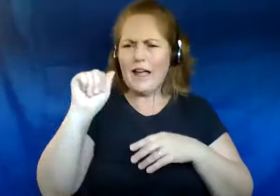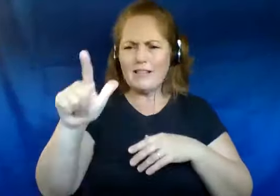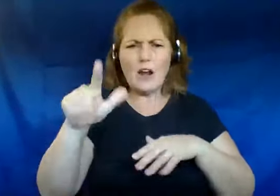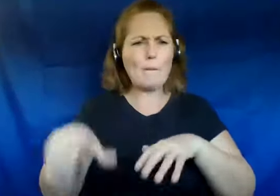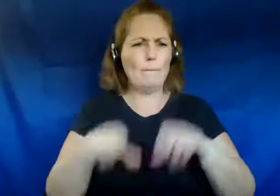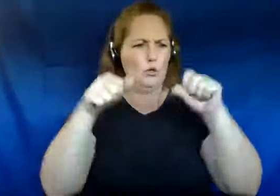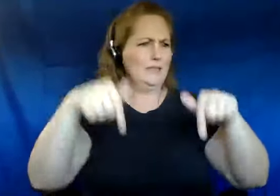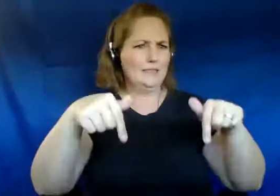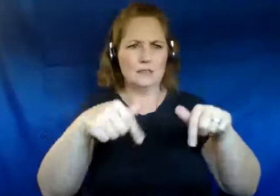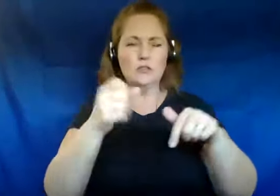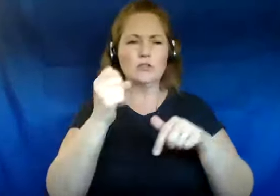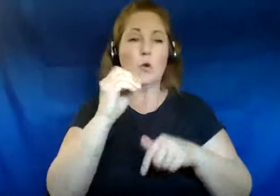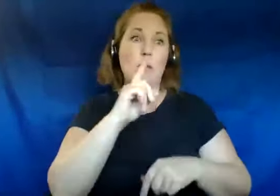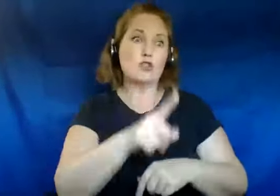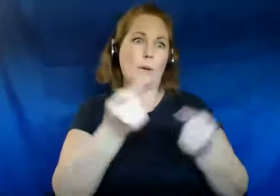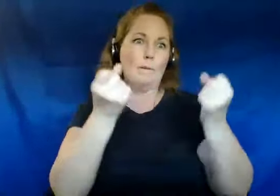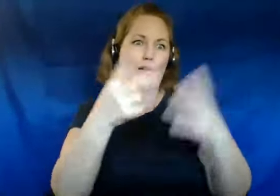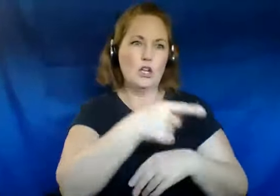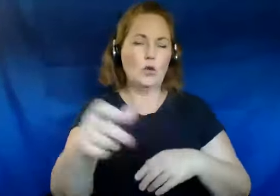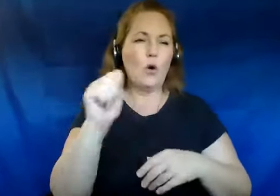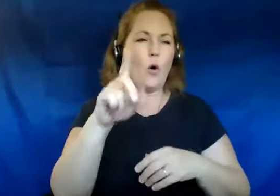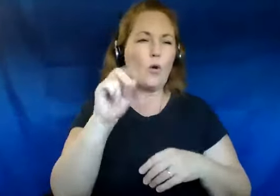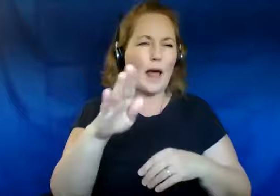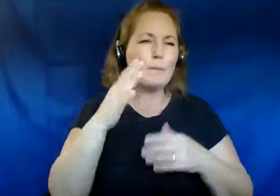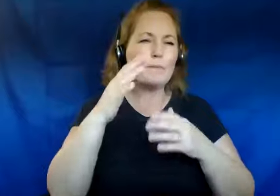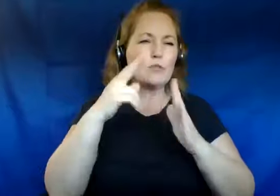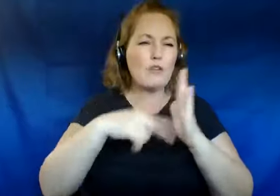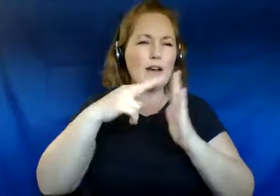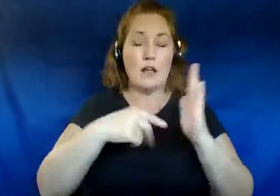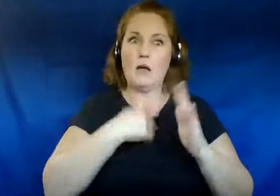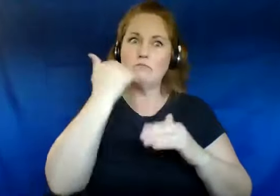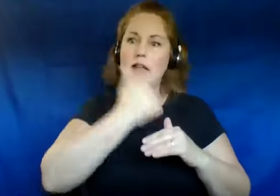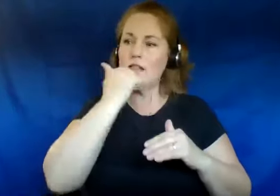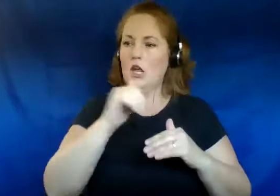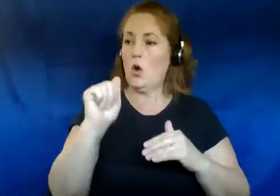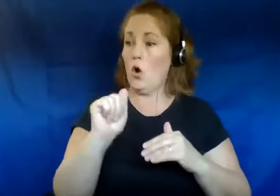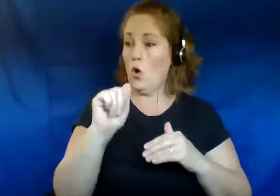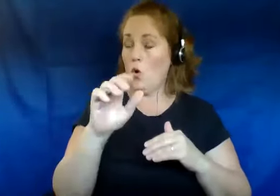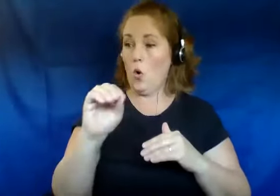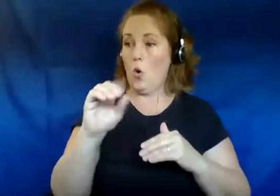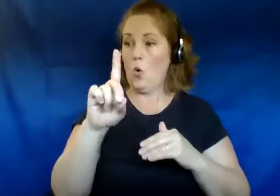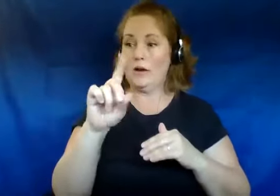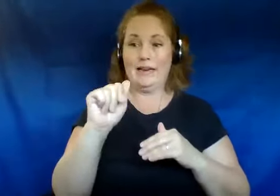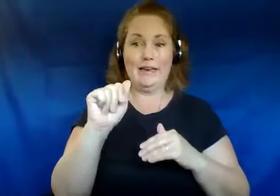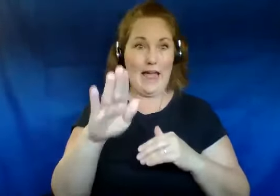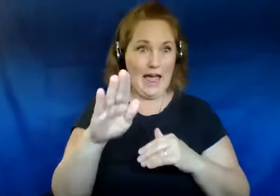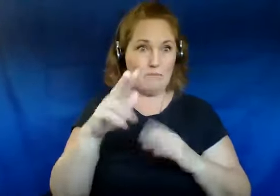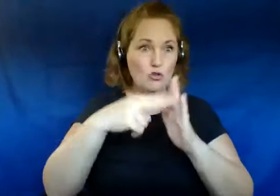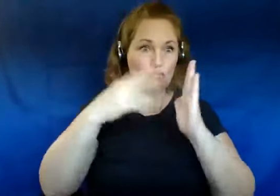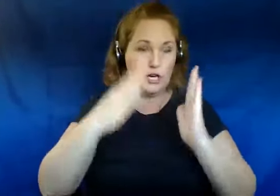so I'm sure a lot of you are ODAD readers. I'm a daily ODAD reader, so this is from the ODAD.